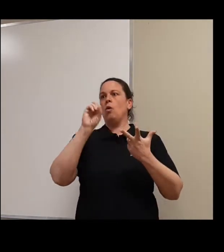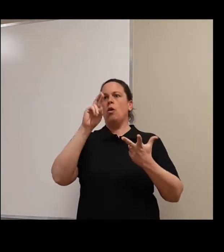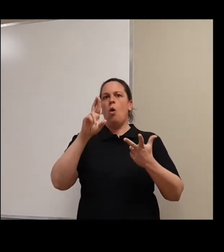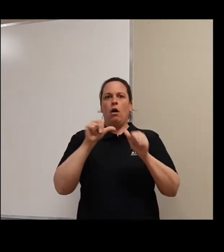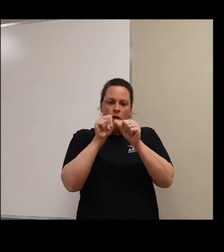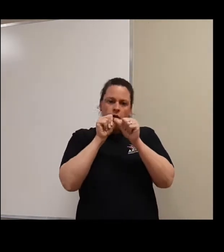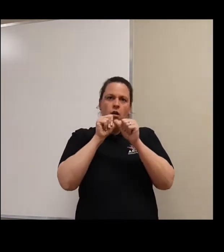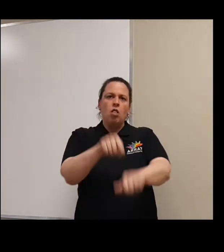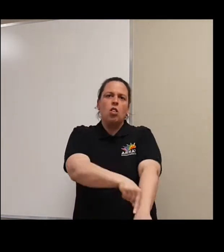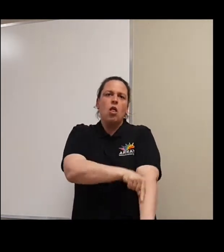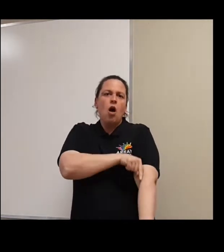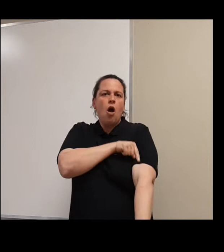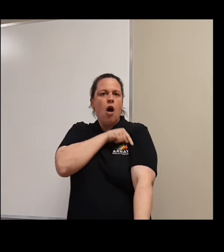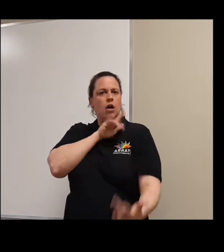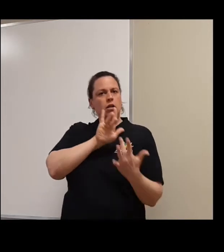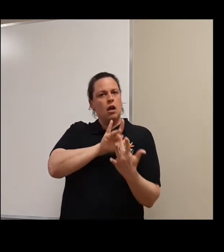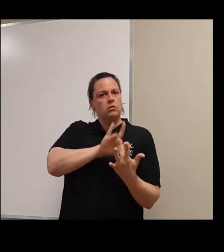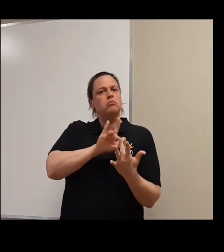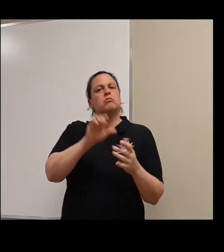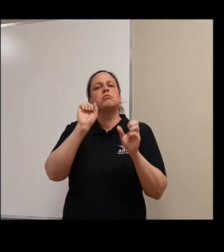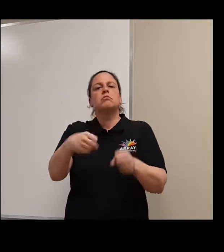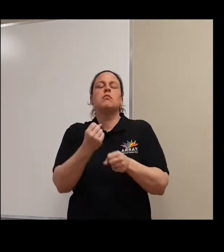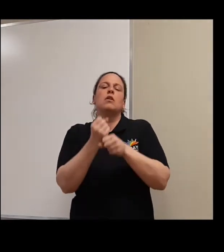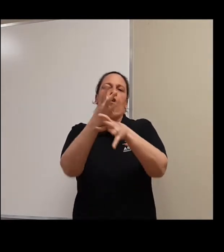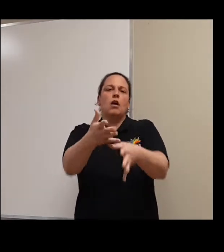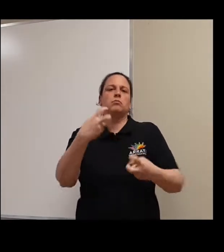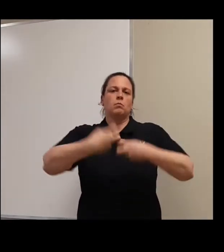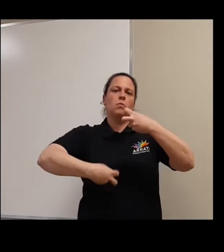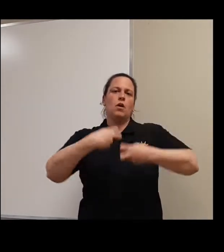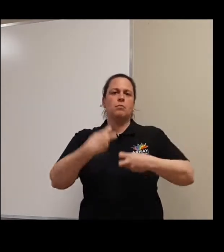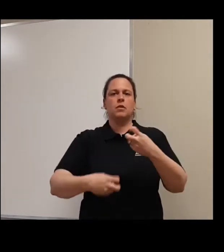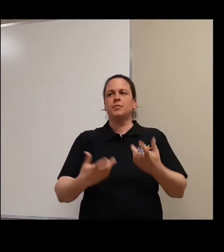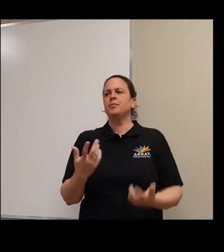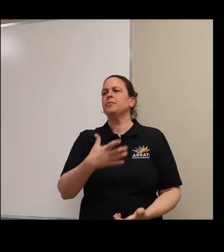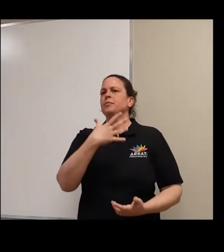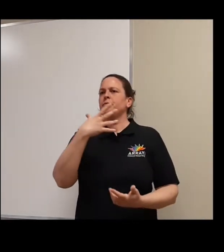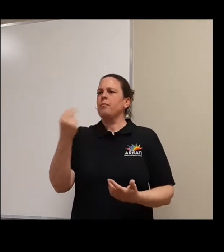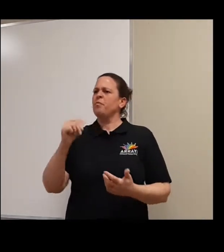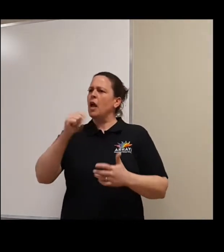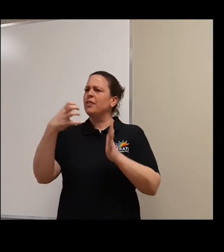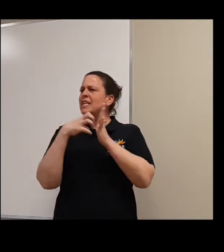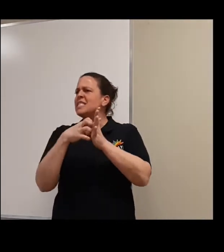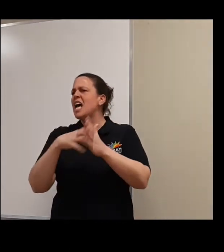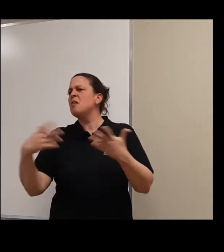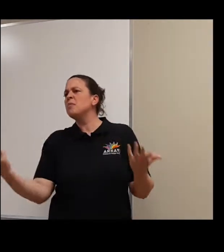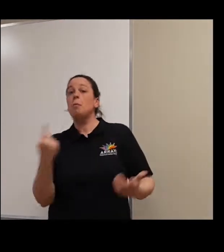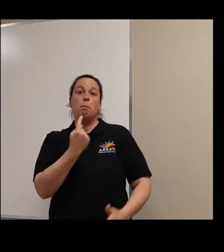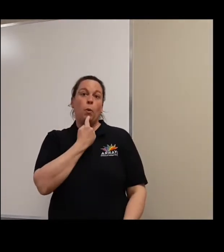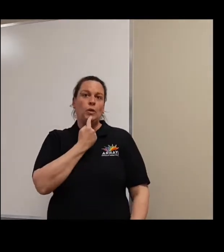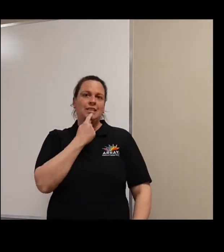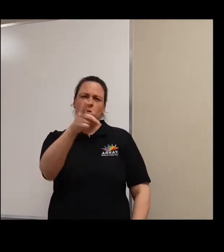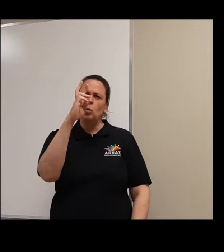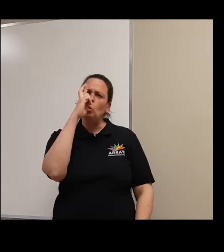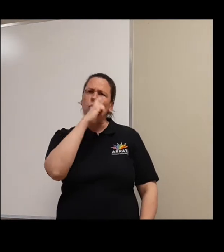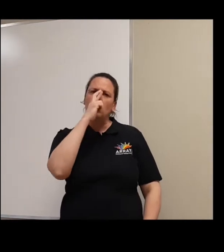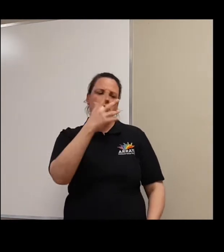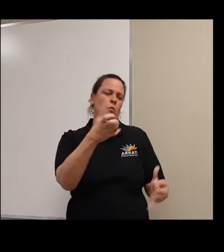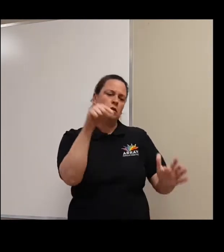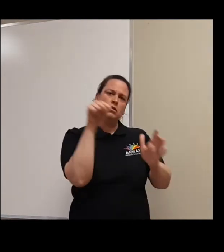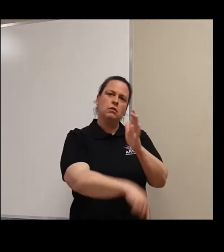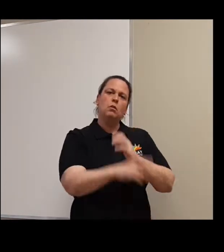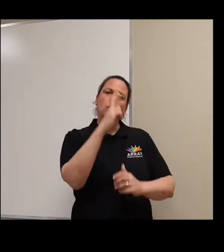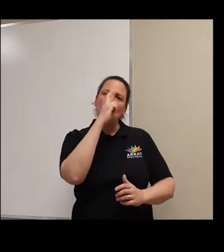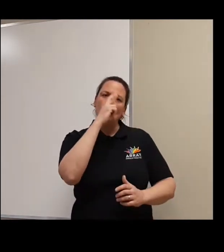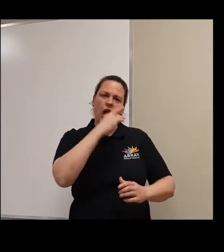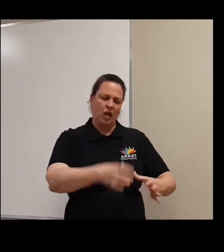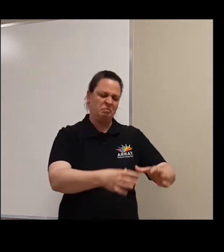prolonged exposure to it, it can cause serious problems for you. An example would be rat poison. You see